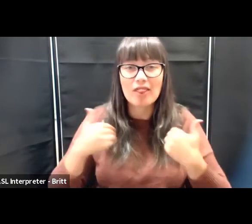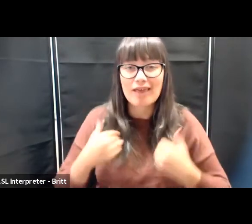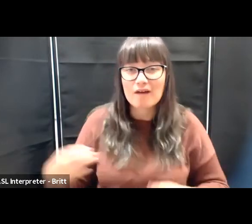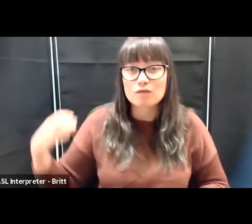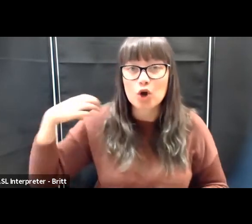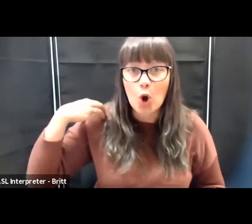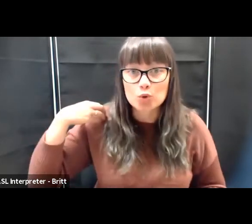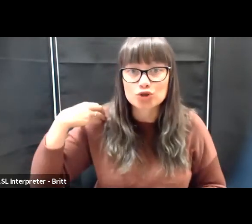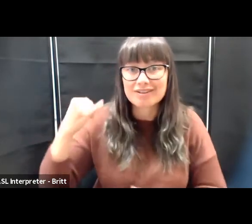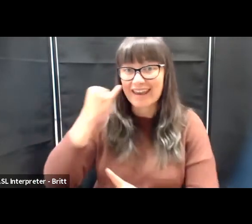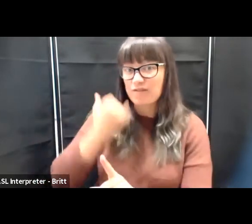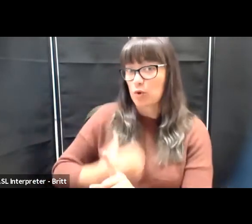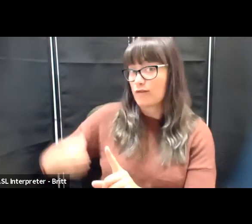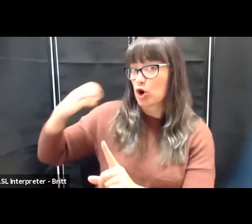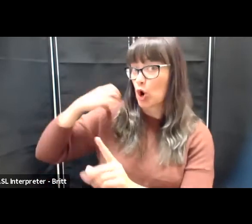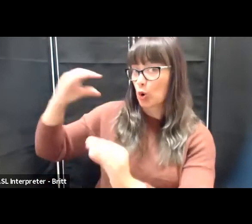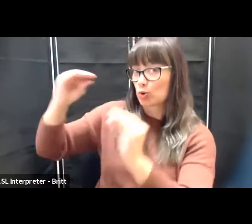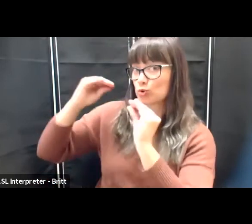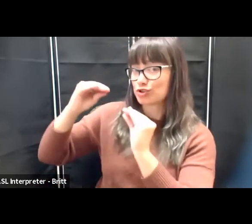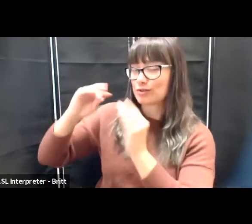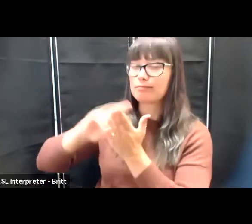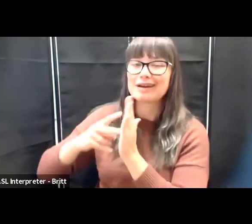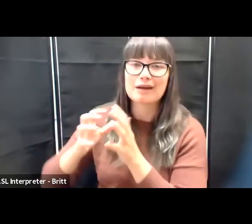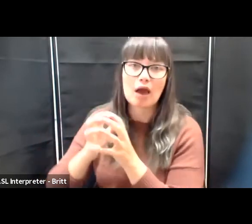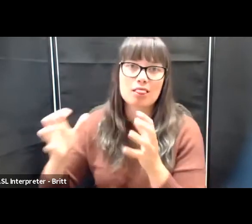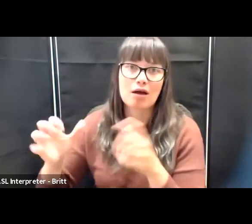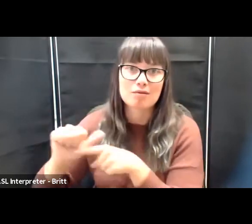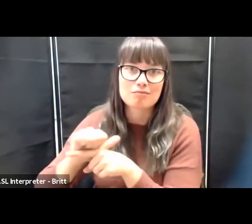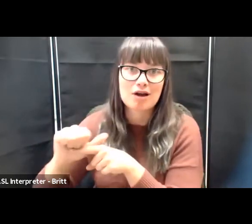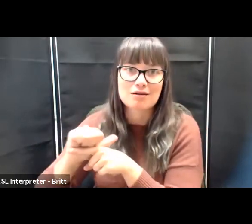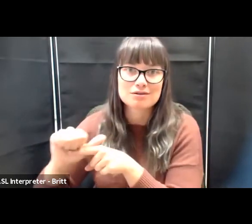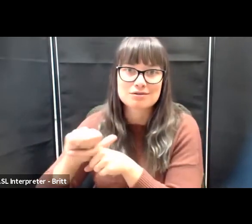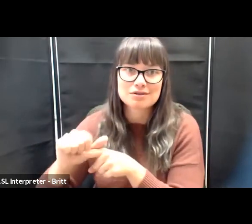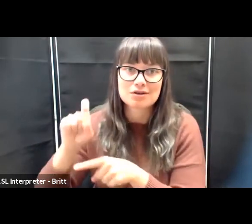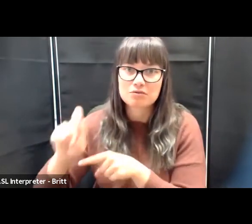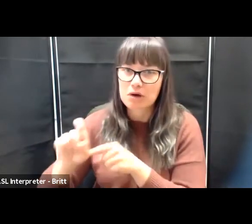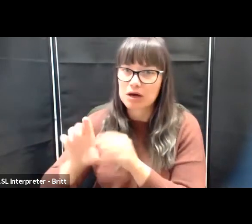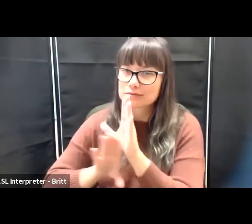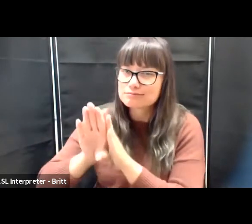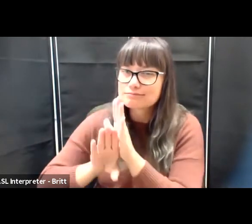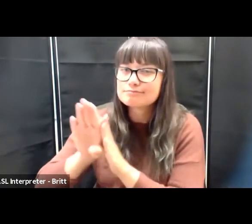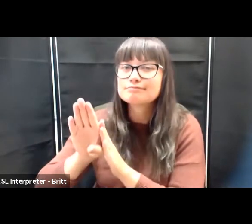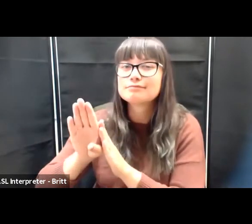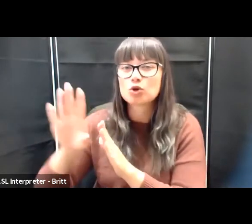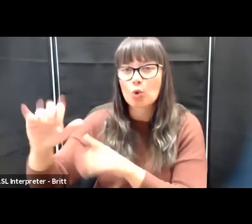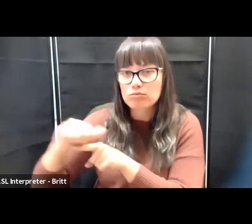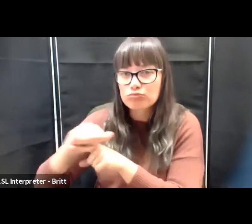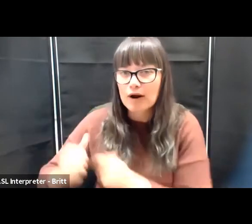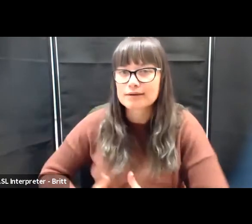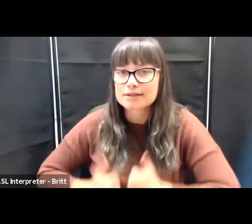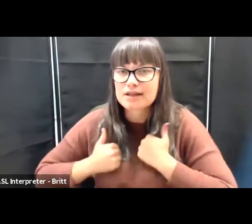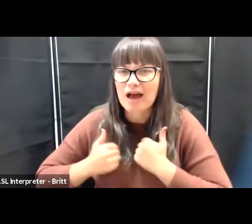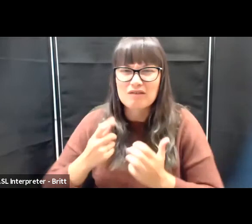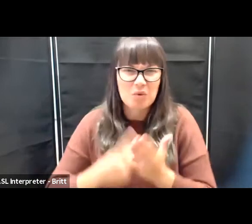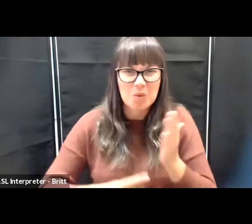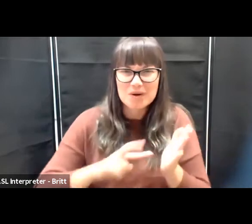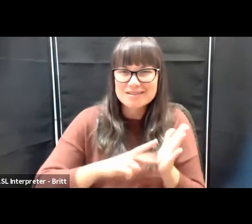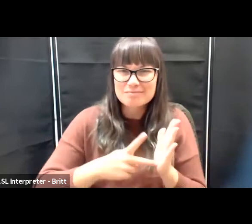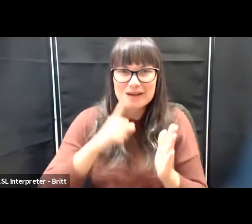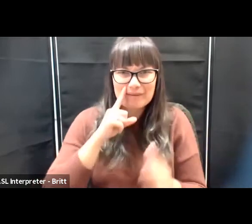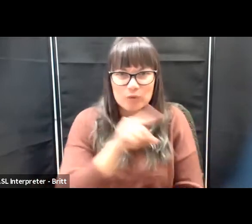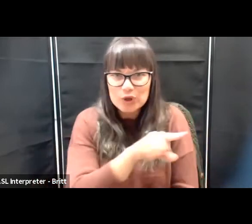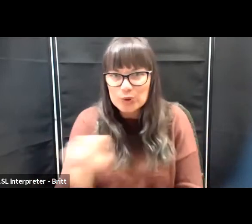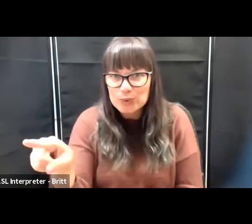there are coaches, there is practice. And so we must develop our practice life. And what does that look like for